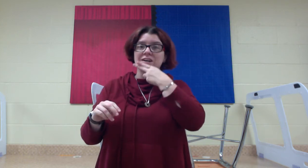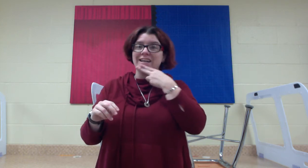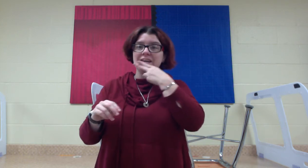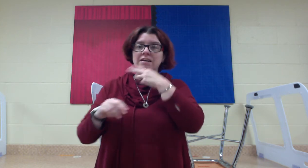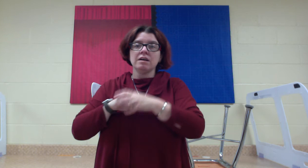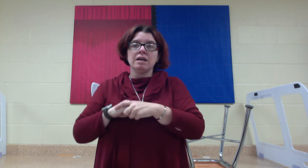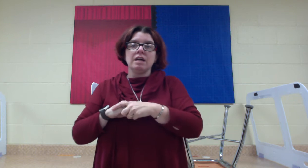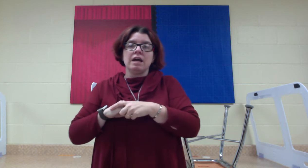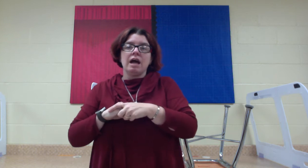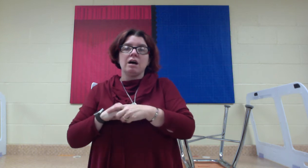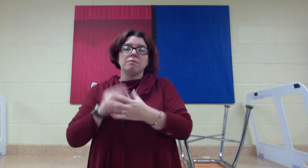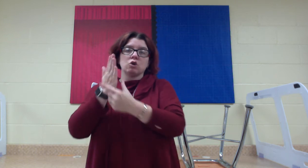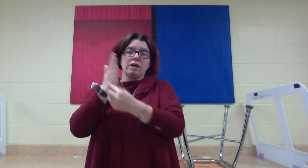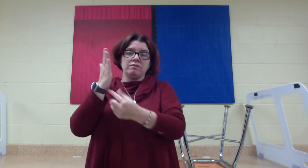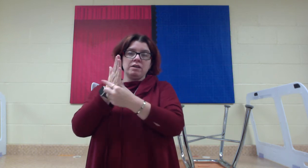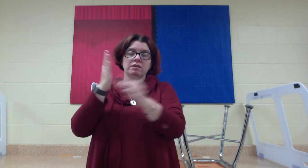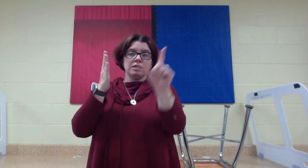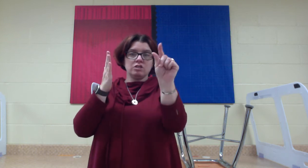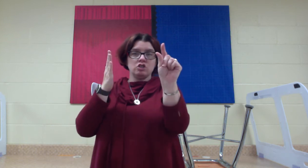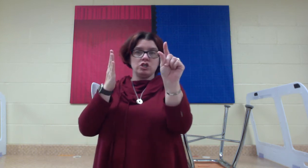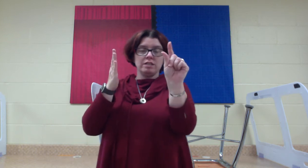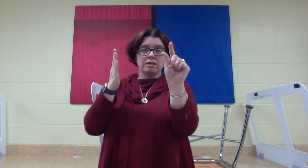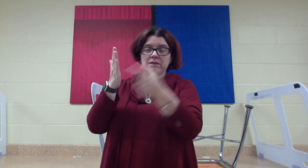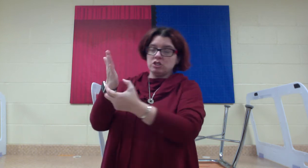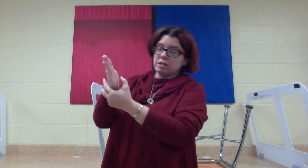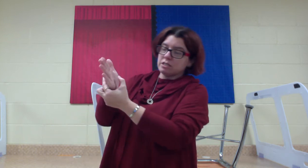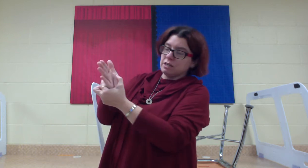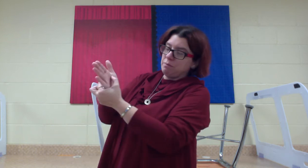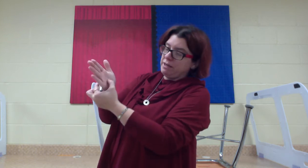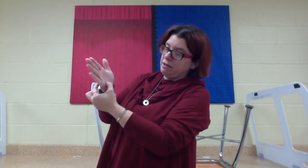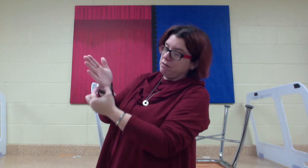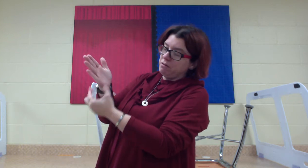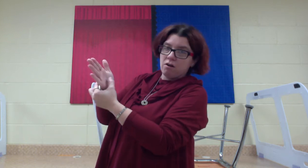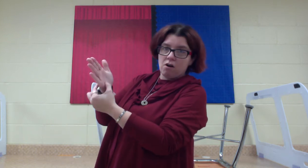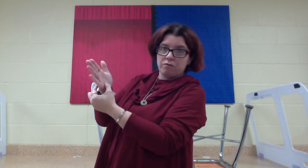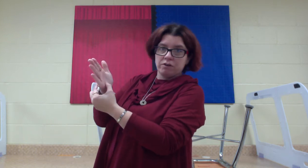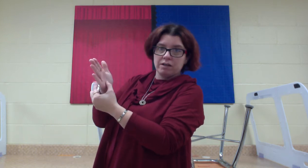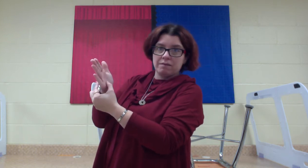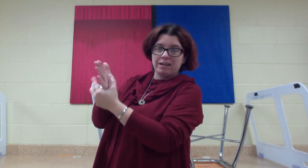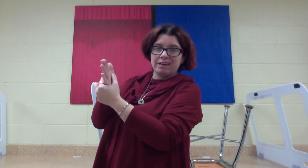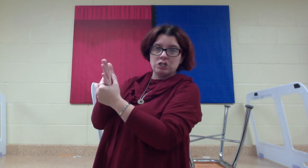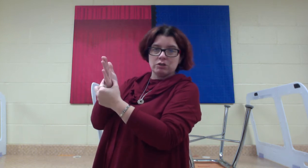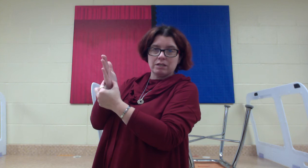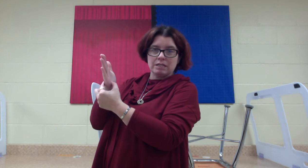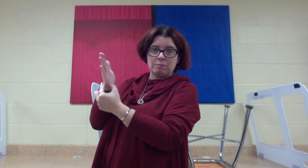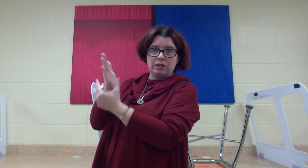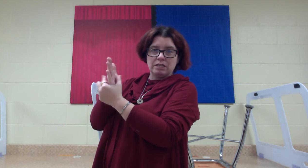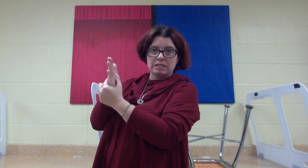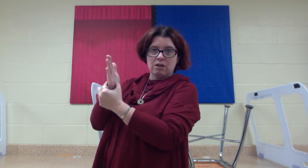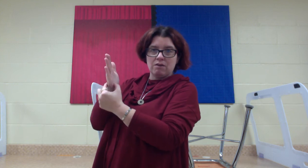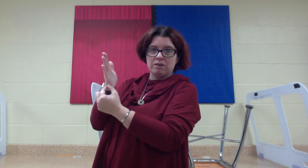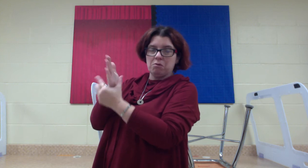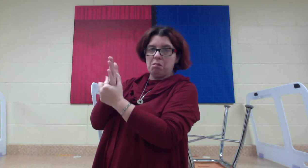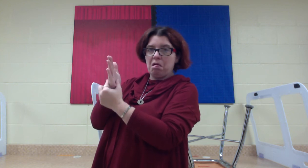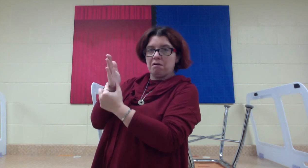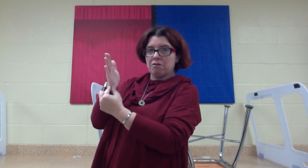honey. Gravy. It's a G. Dominant G. it's going to peel off your non-dominant hand. I joke that it's like peeling skin off it. How